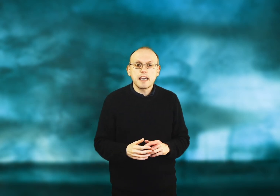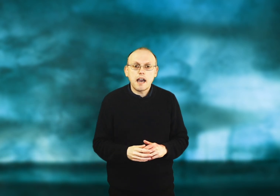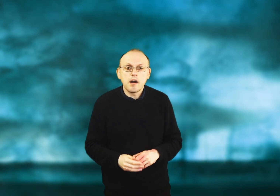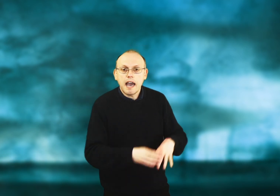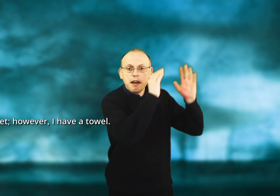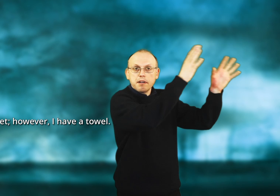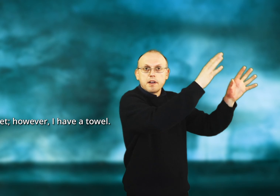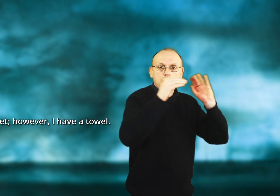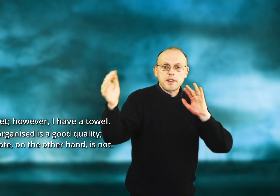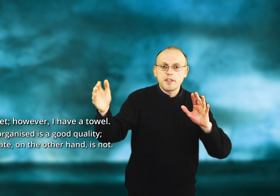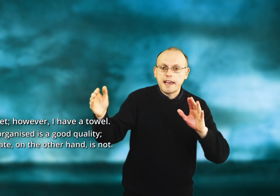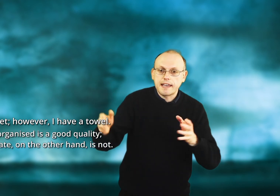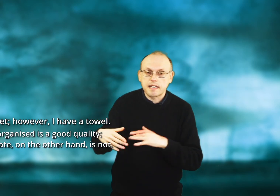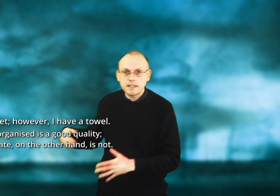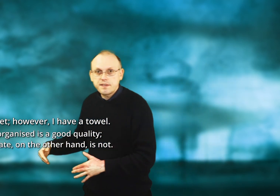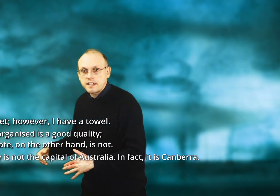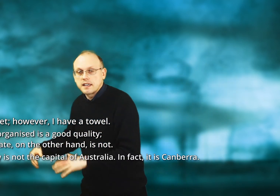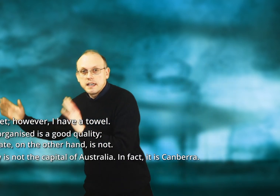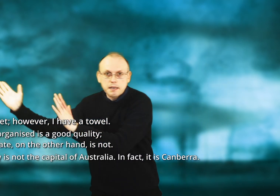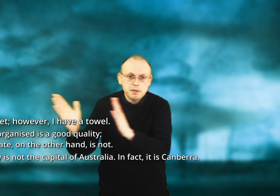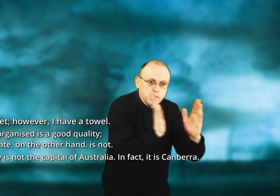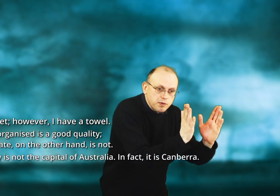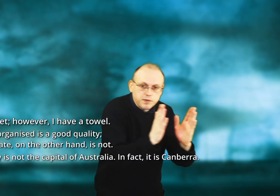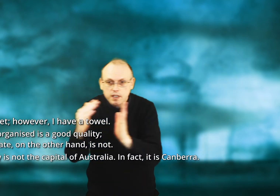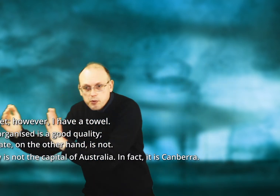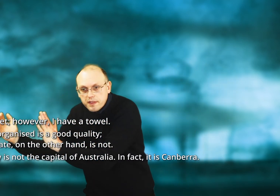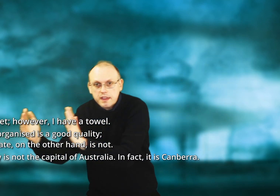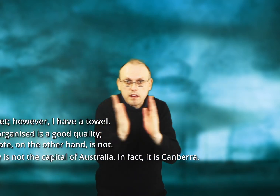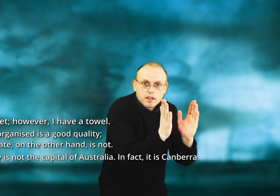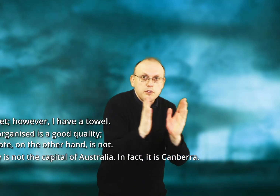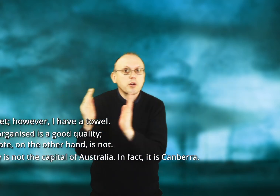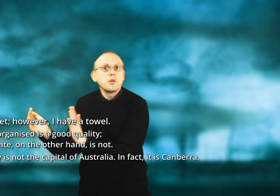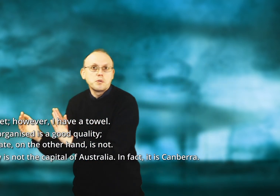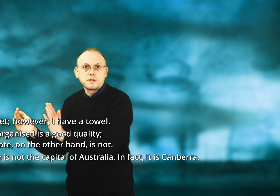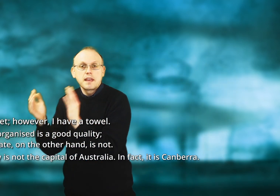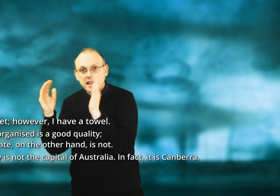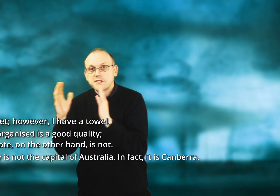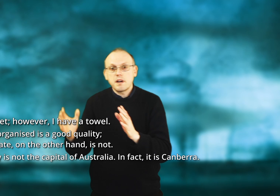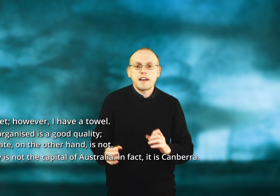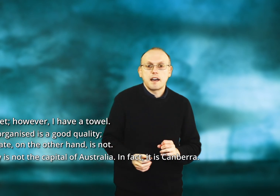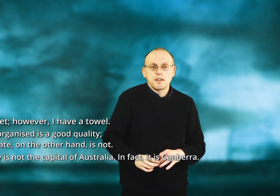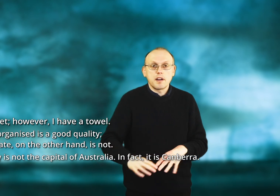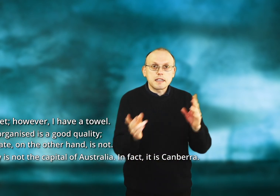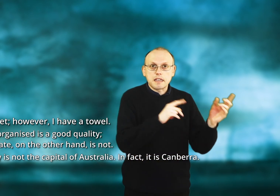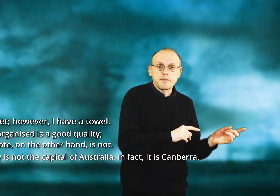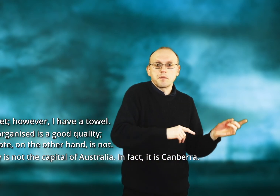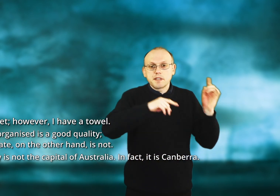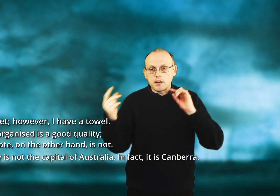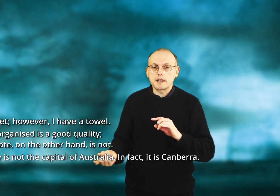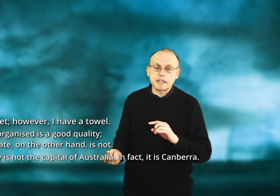how, however, on the other hand, and in fact, can be moved within the clause. That's why they are either linking adverbs or linking